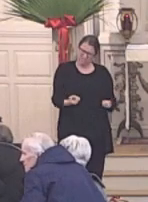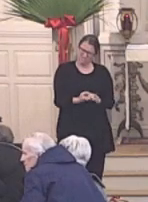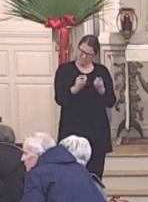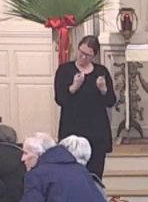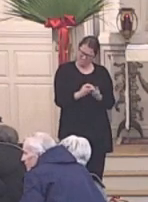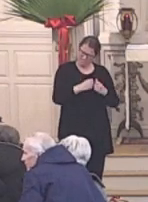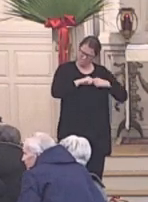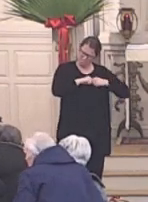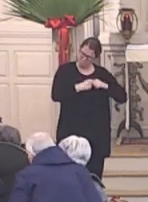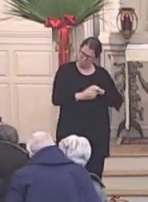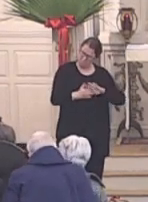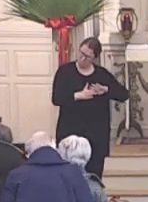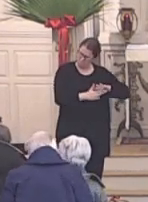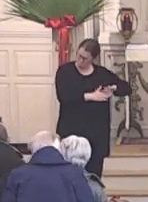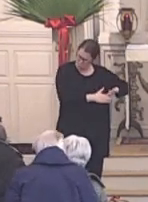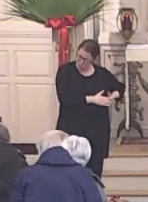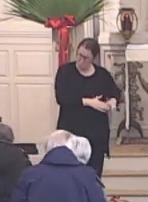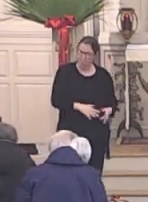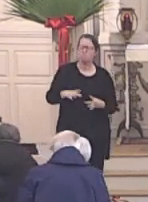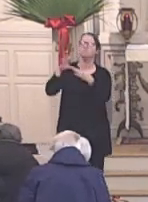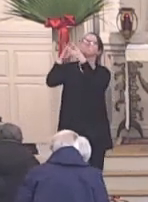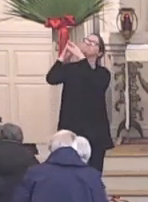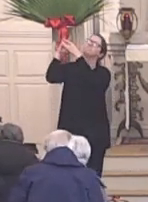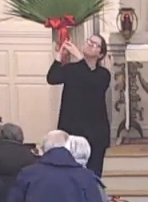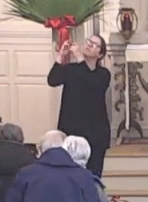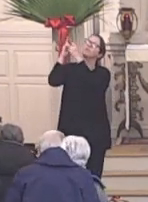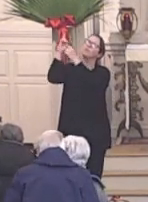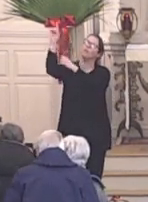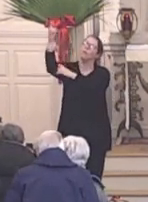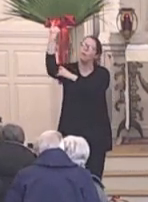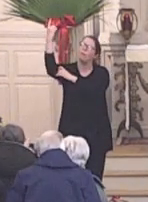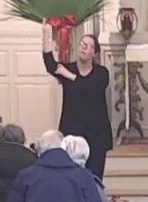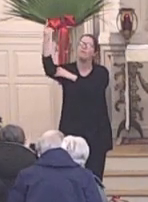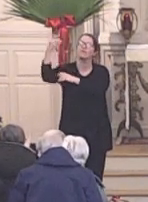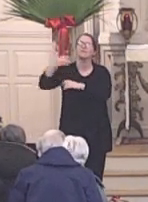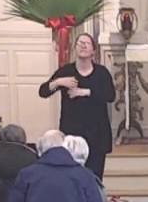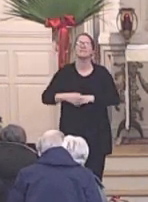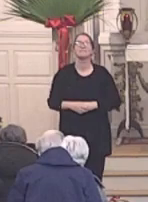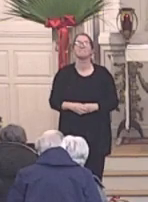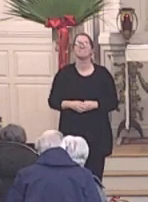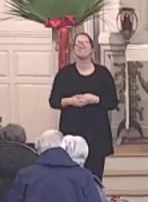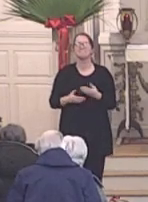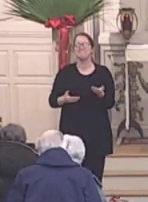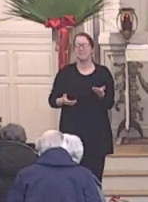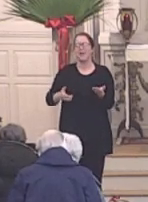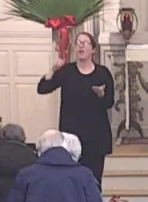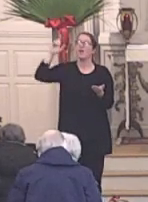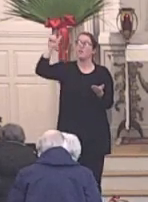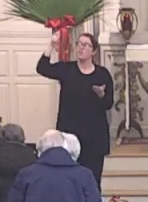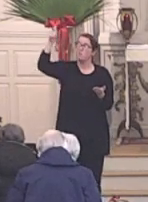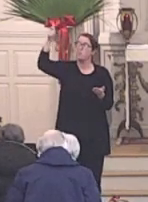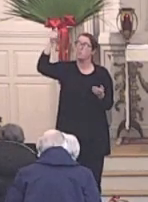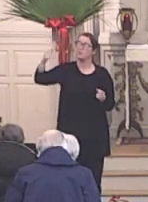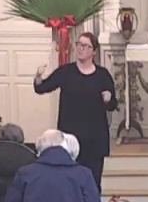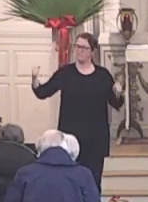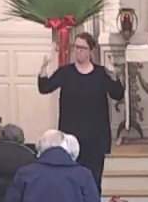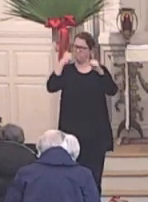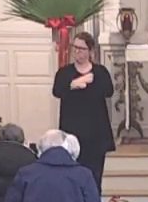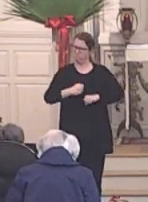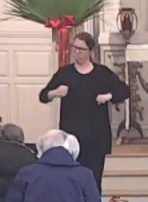close by you to stay. As you with Saint Andrew